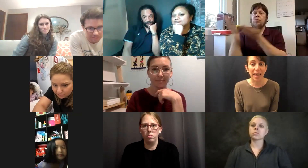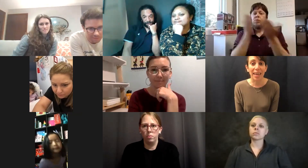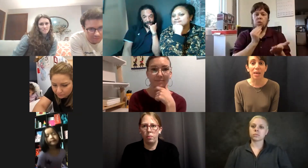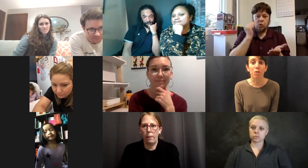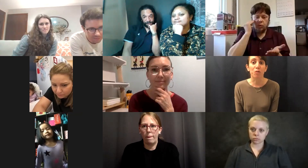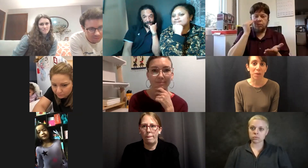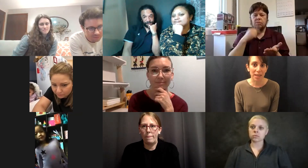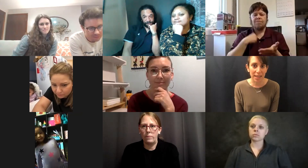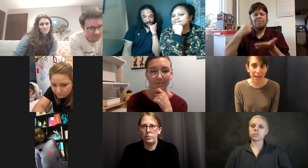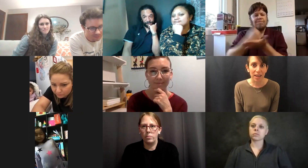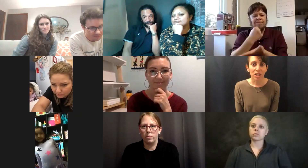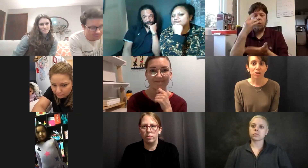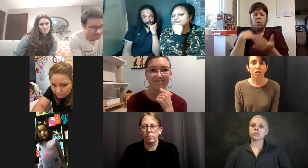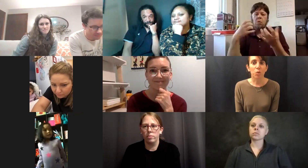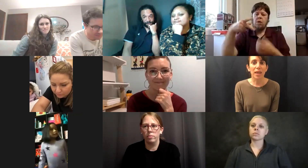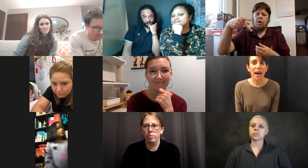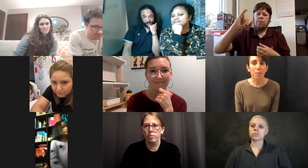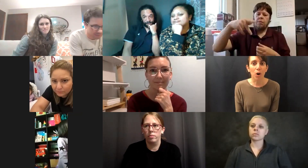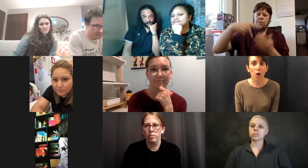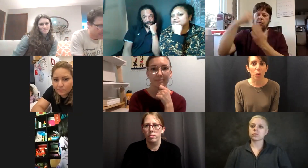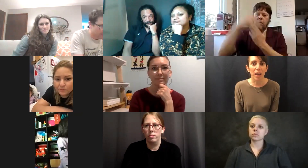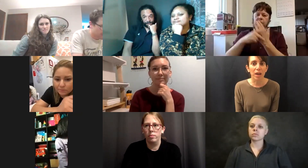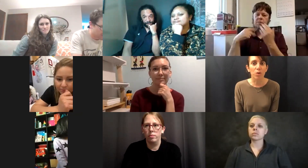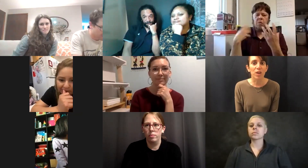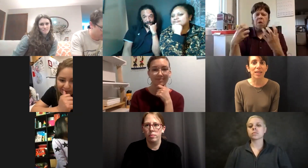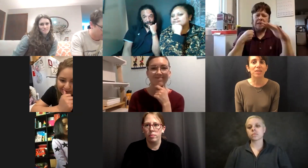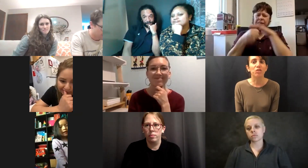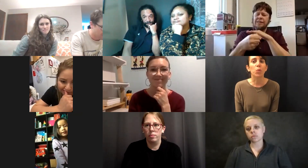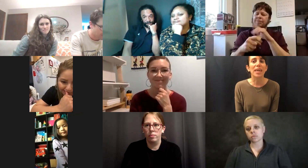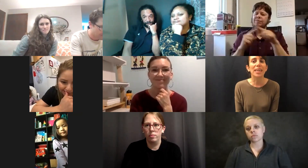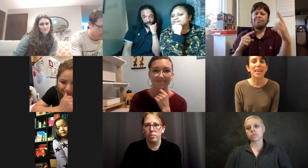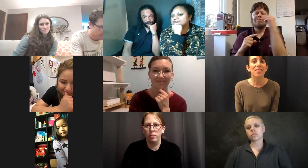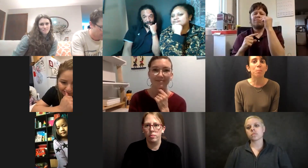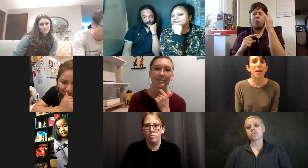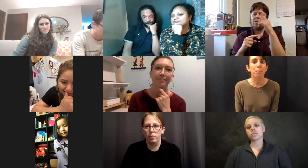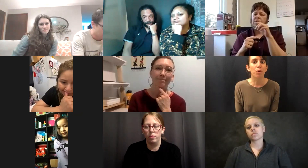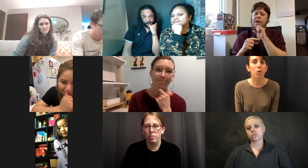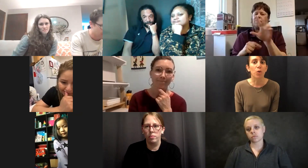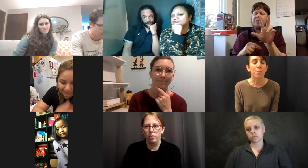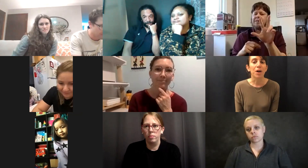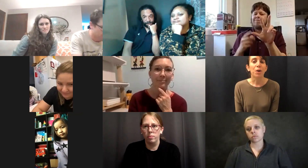when he came from India. So we got him home and we realized we need the